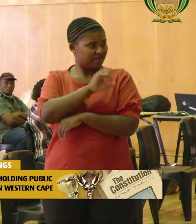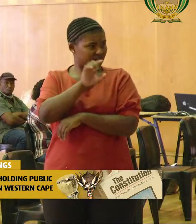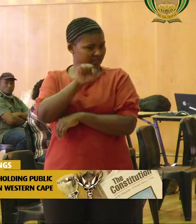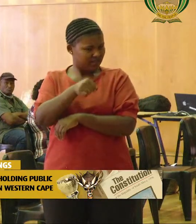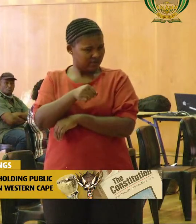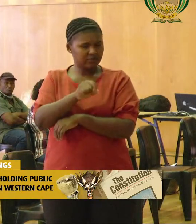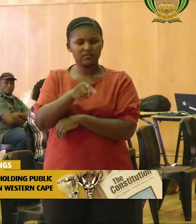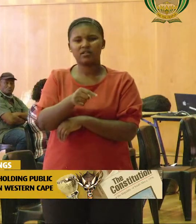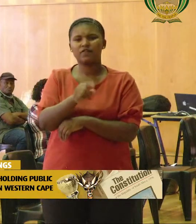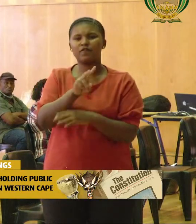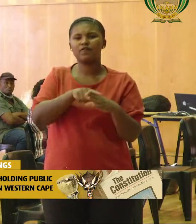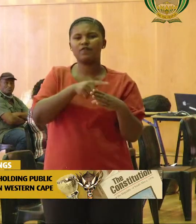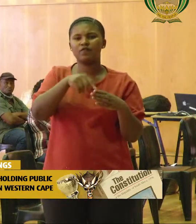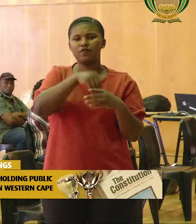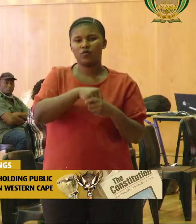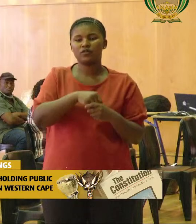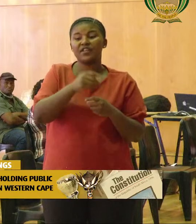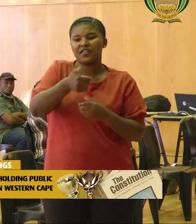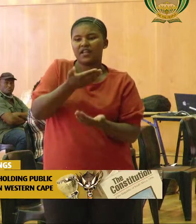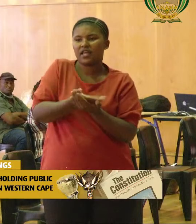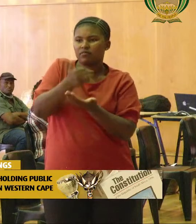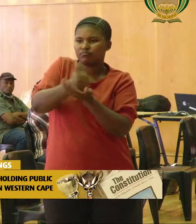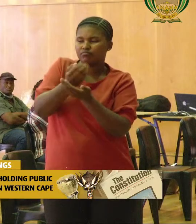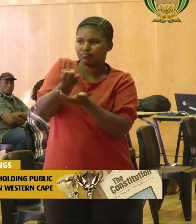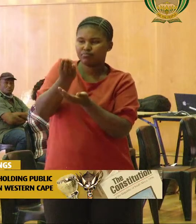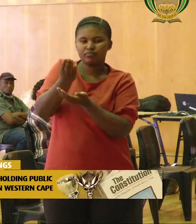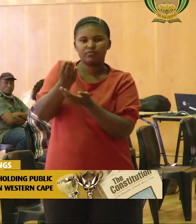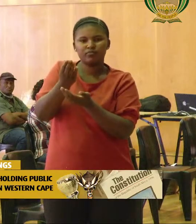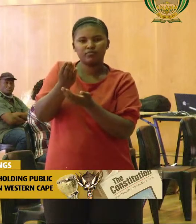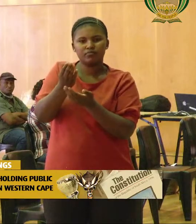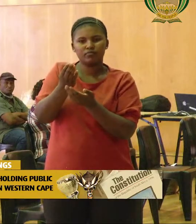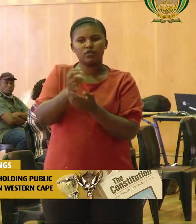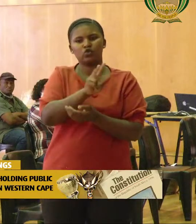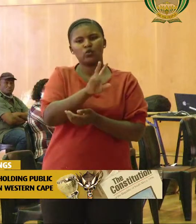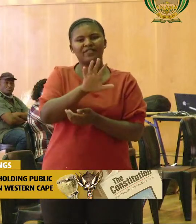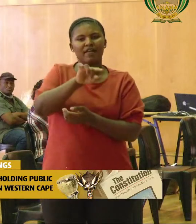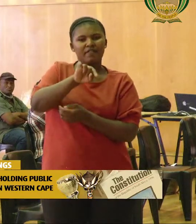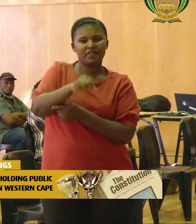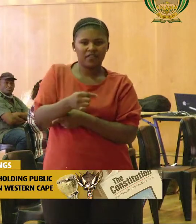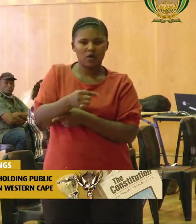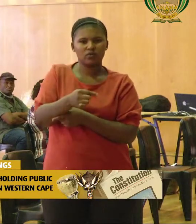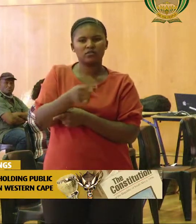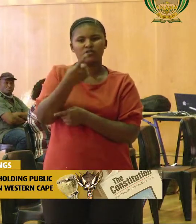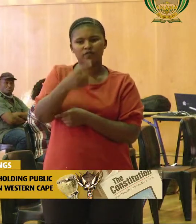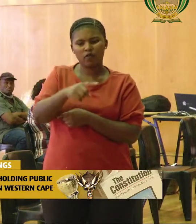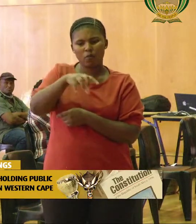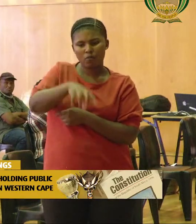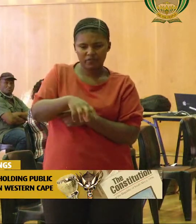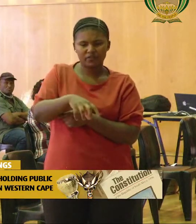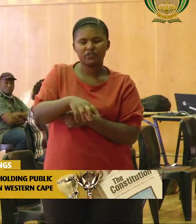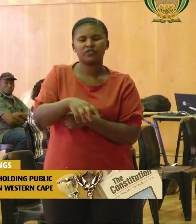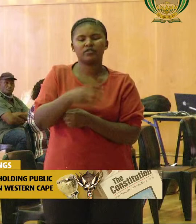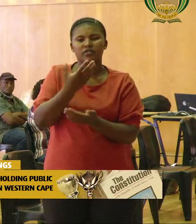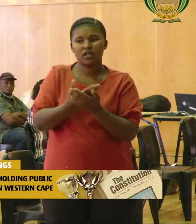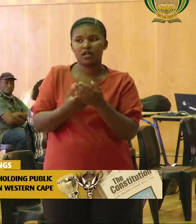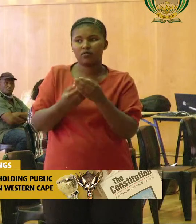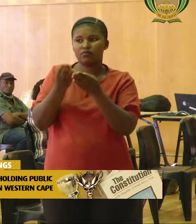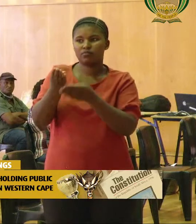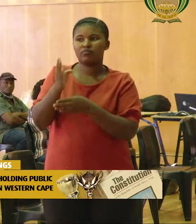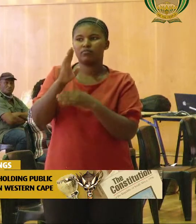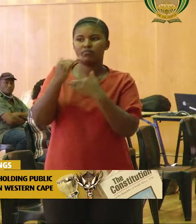500,000 votes then ube ne-seat and then ube ngu-25,000 kwi-provincial parliament. Masithi